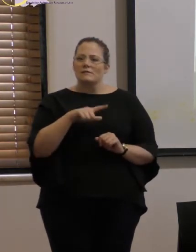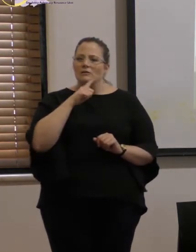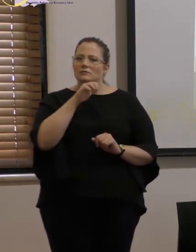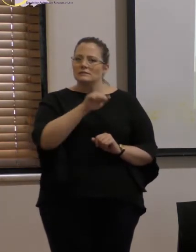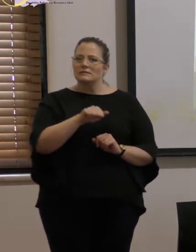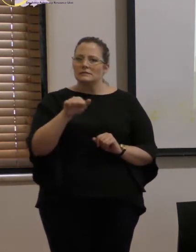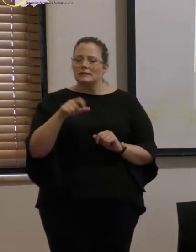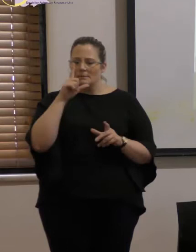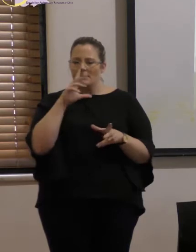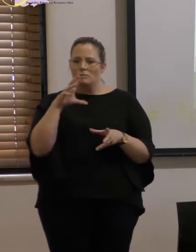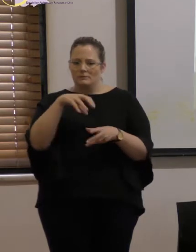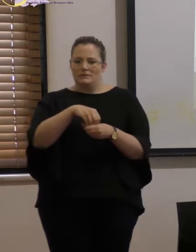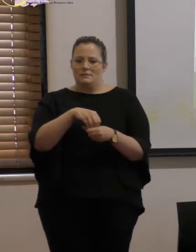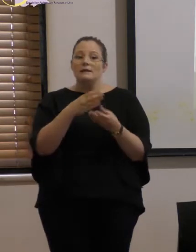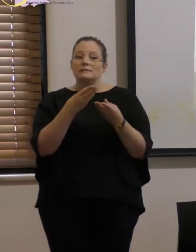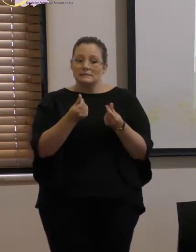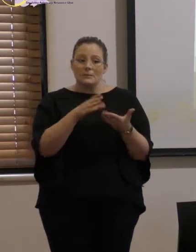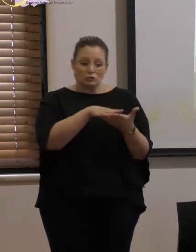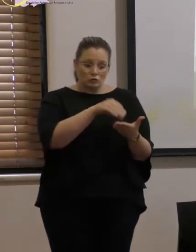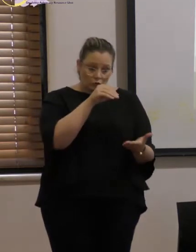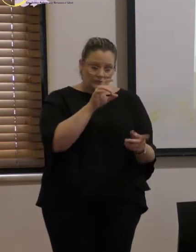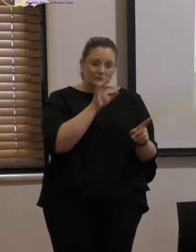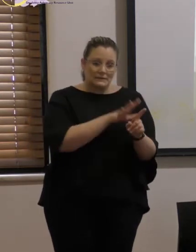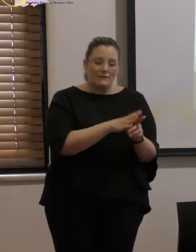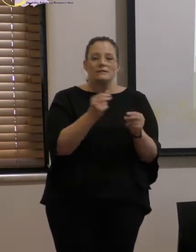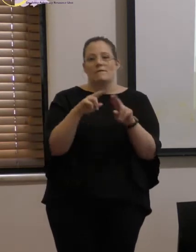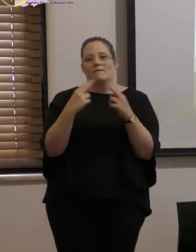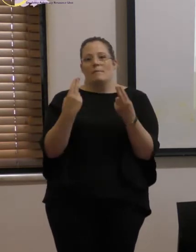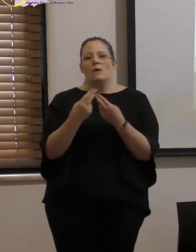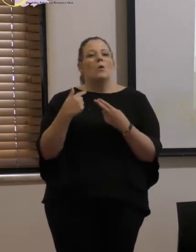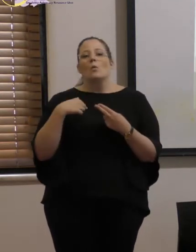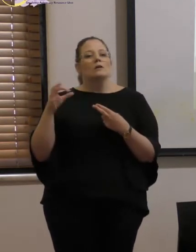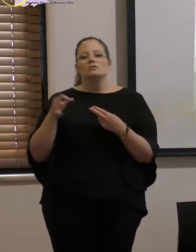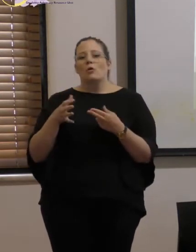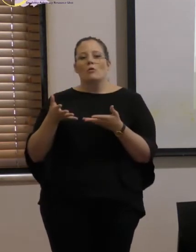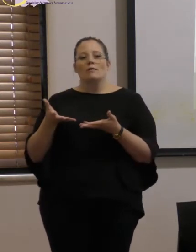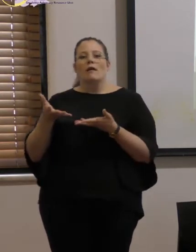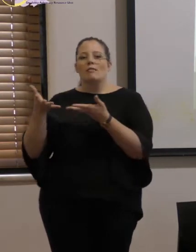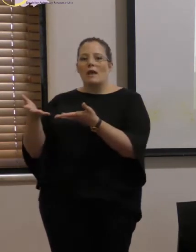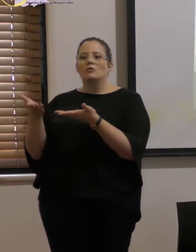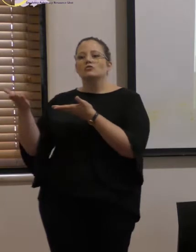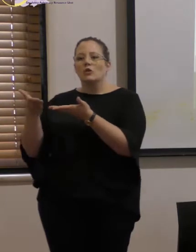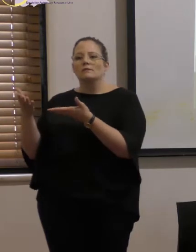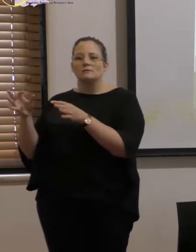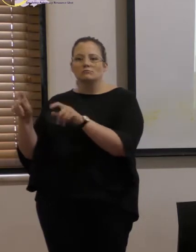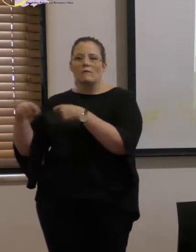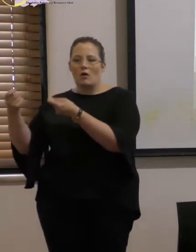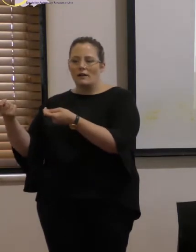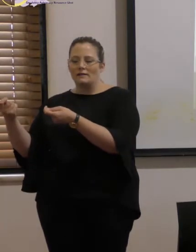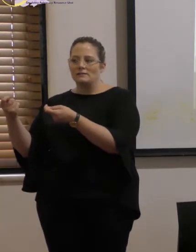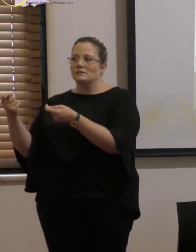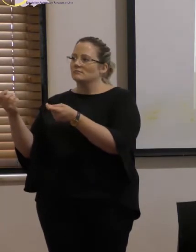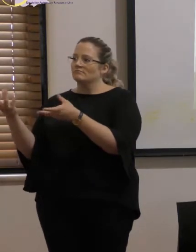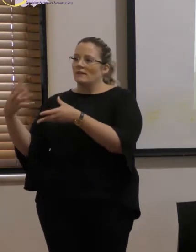Some of them were students directly and some were families. We don't let service providers participate in this survey. If they want to talk to us